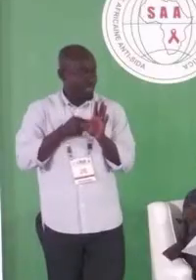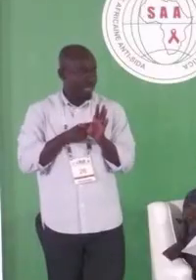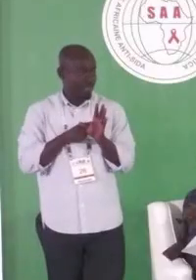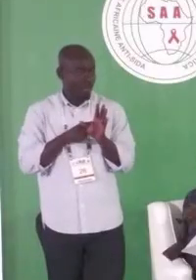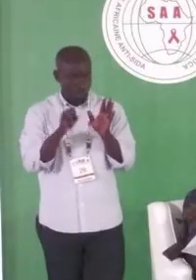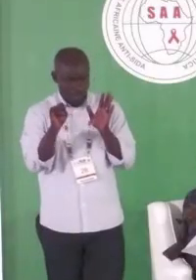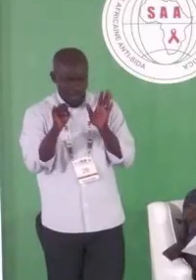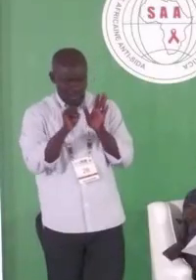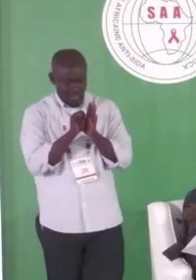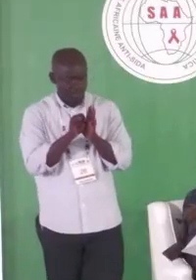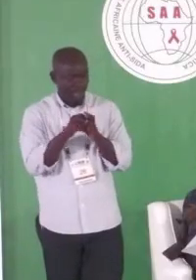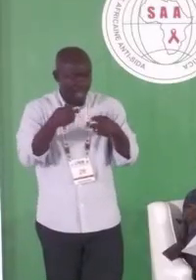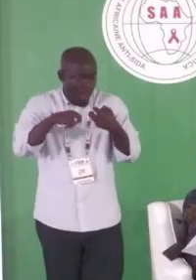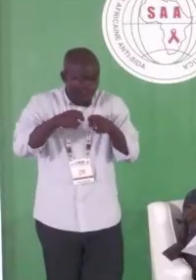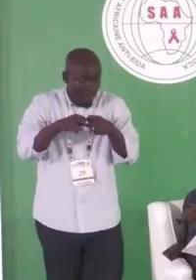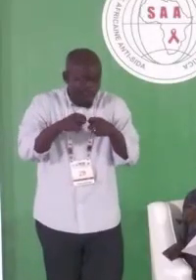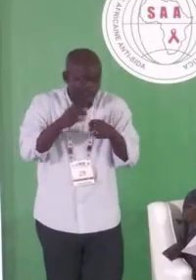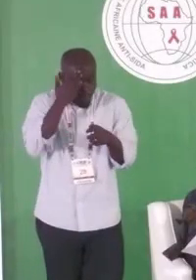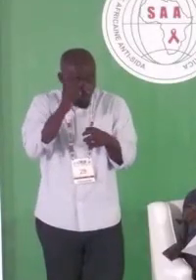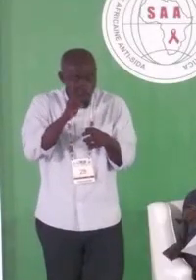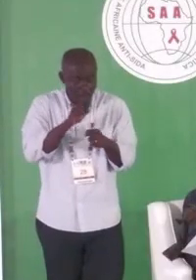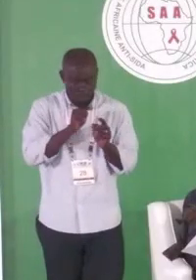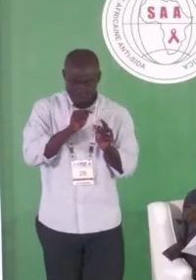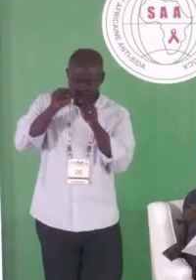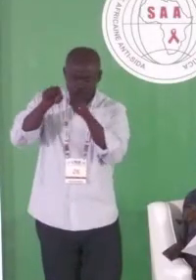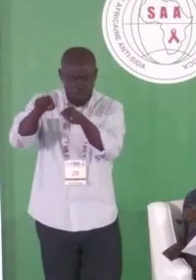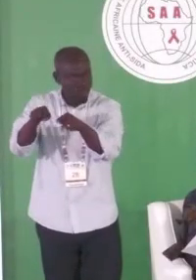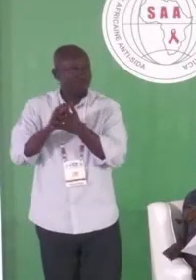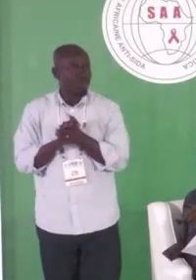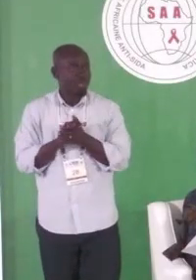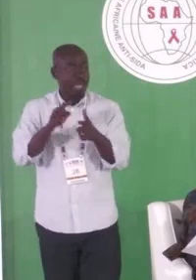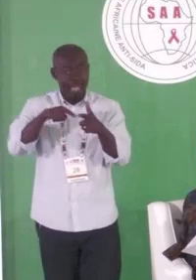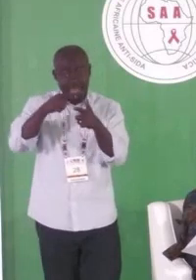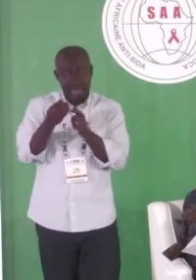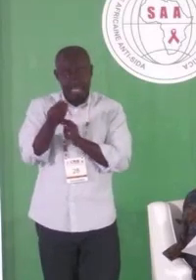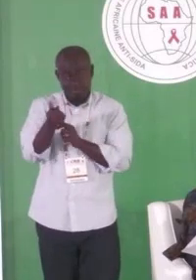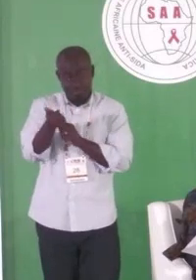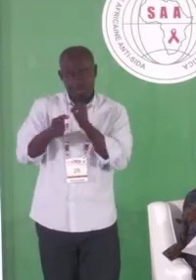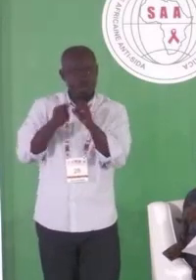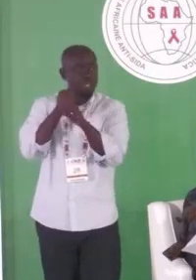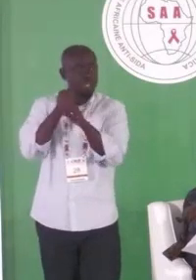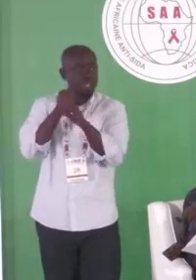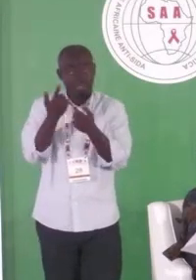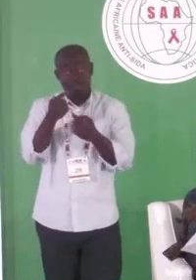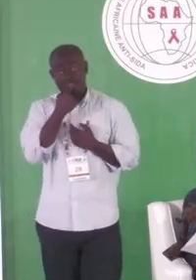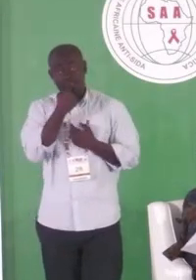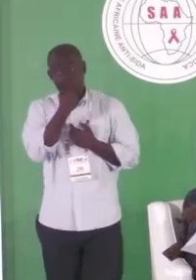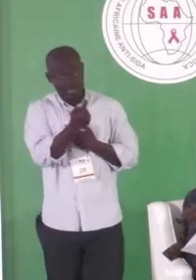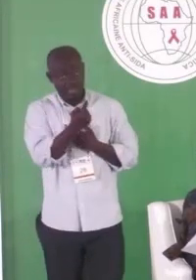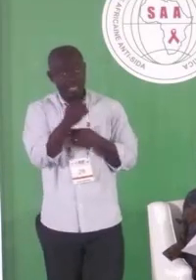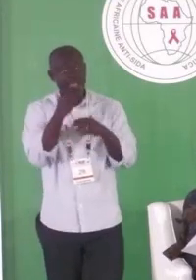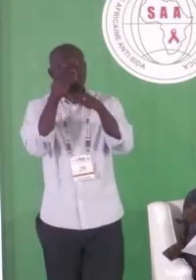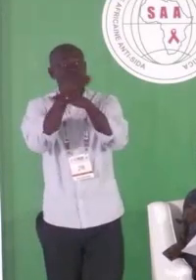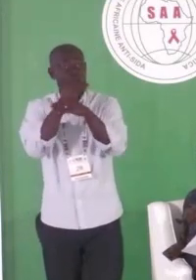identified our gaps. We know exactly where we need to go. And I think in the next few years, if I might say, Zimbabwe will